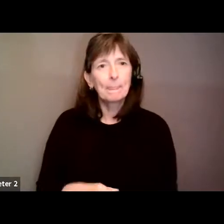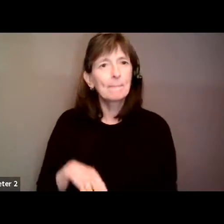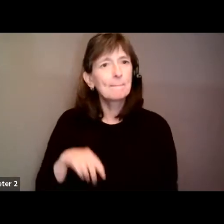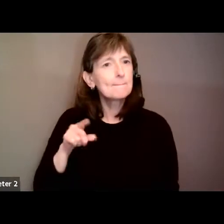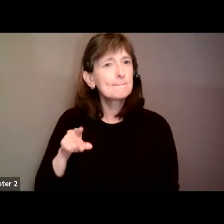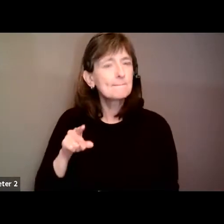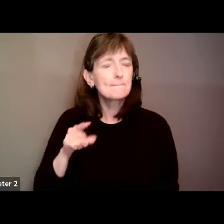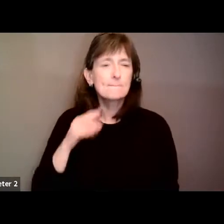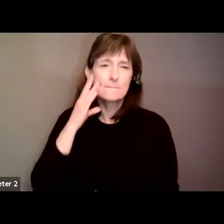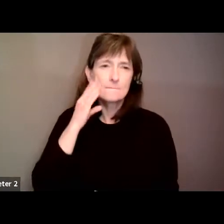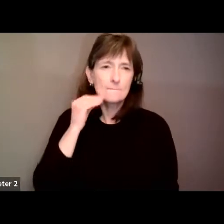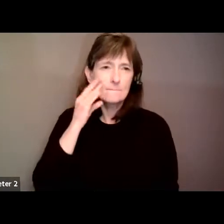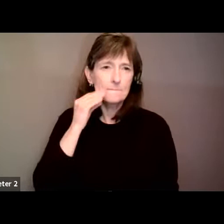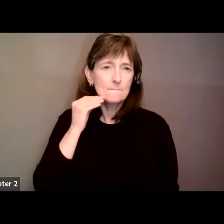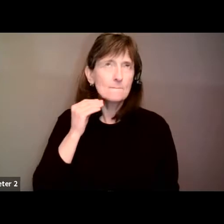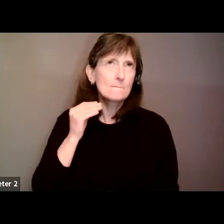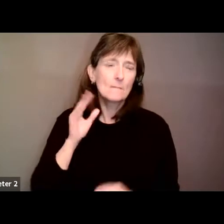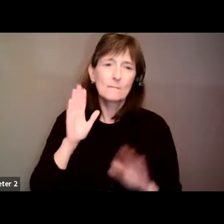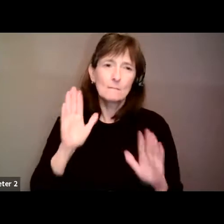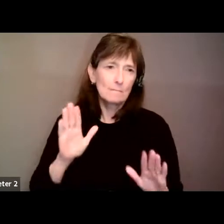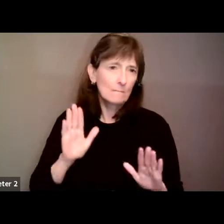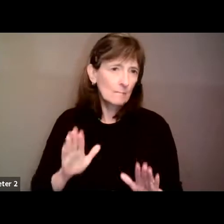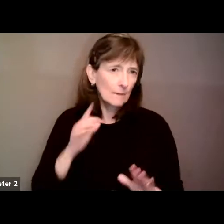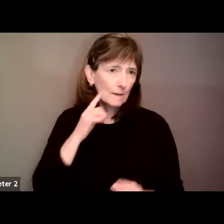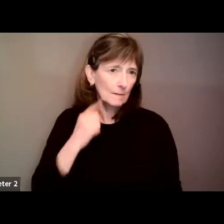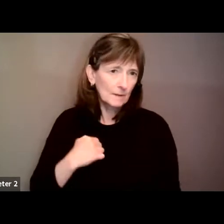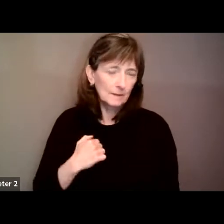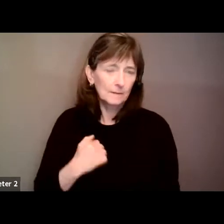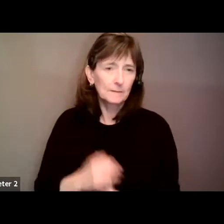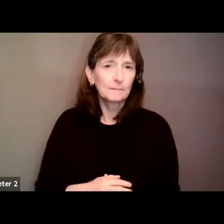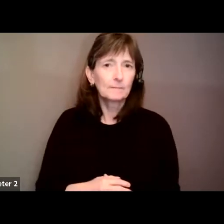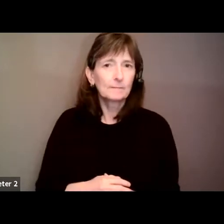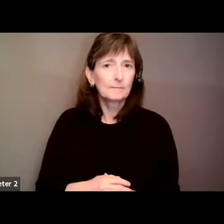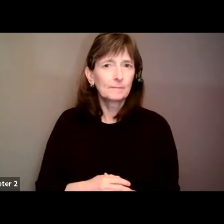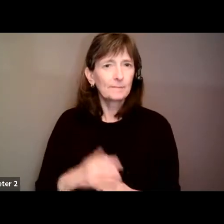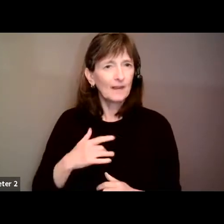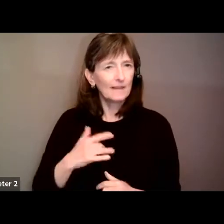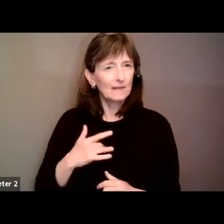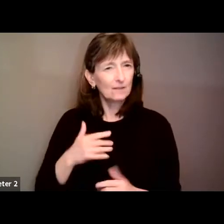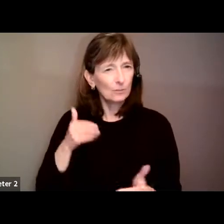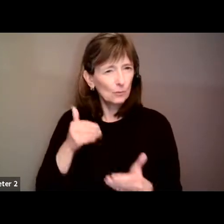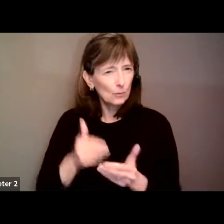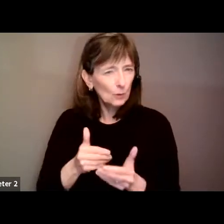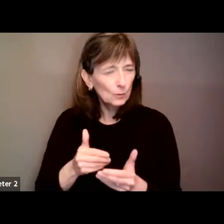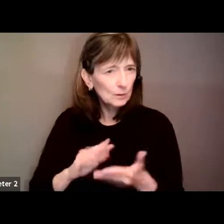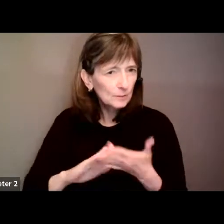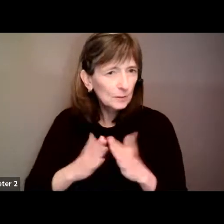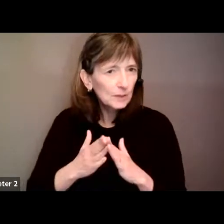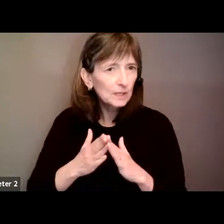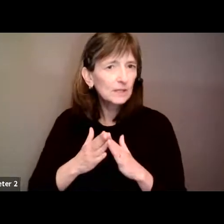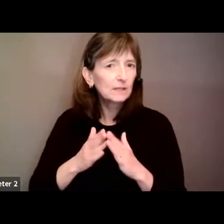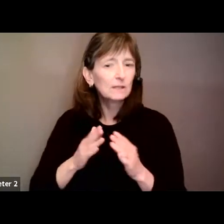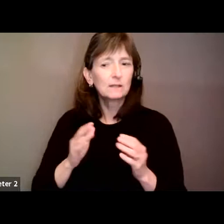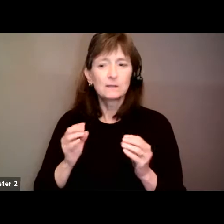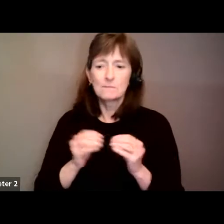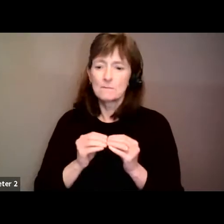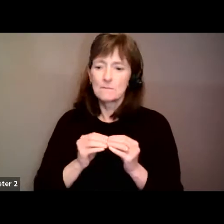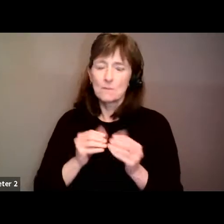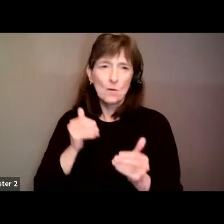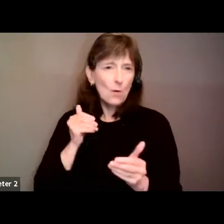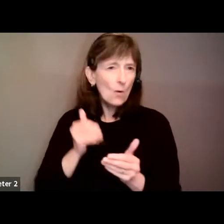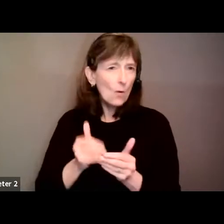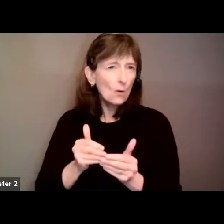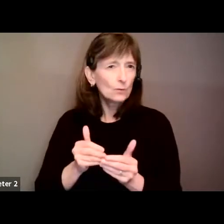experience for me, and it helped me feel closer to community, and it helped me feel closer to the